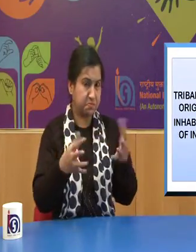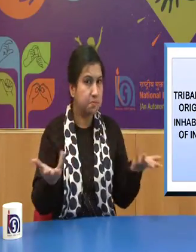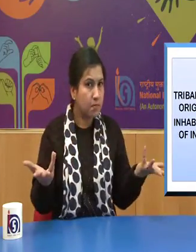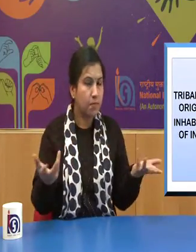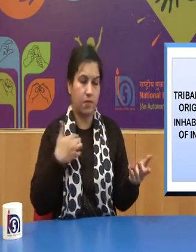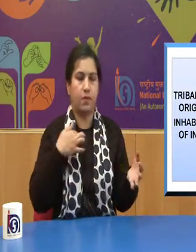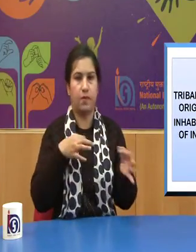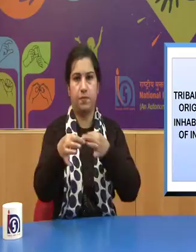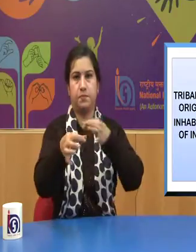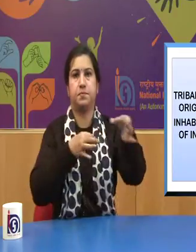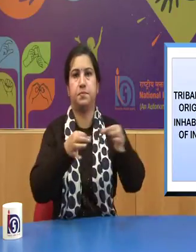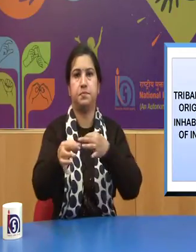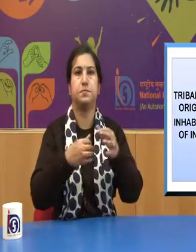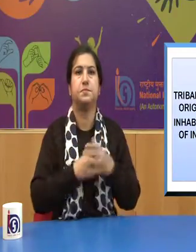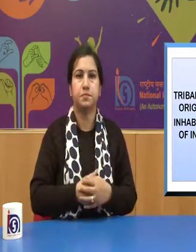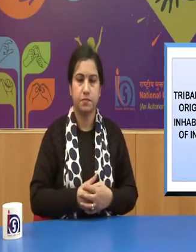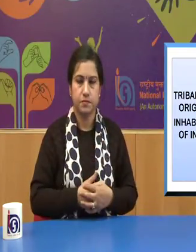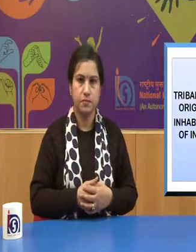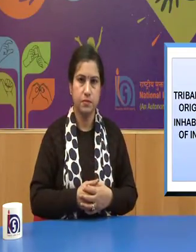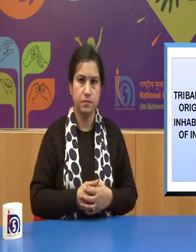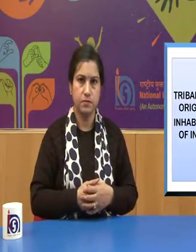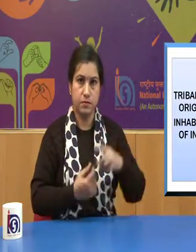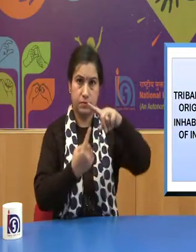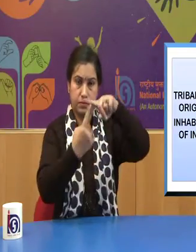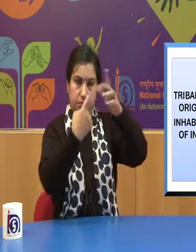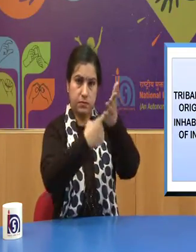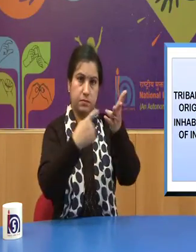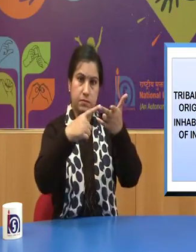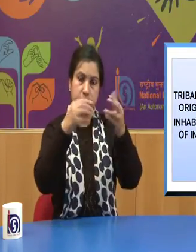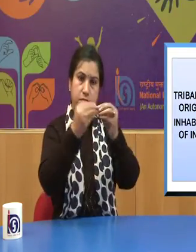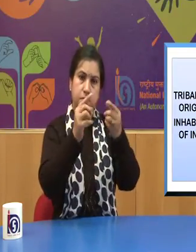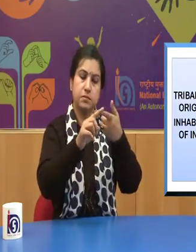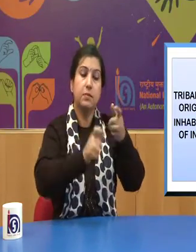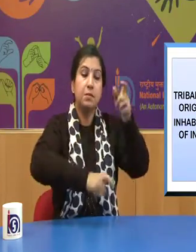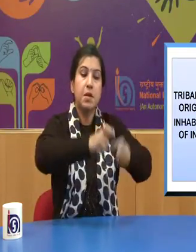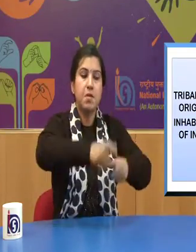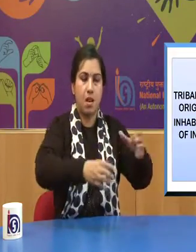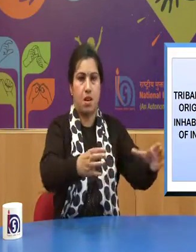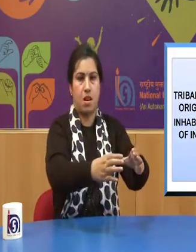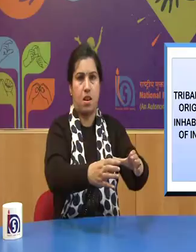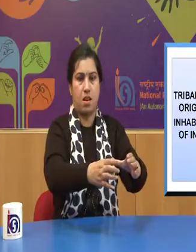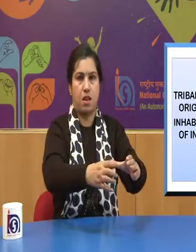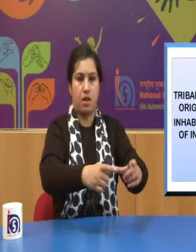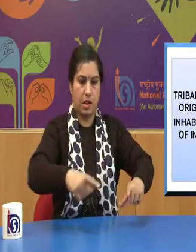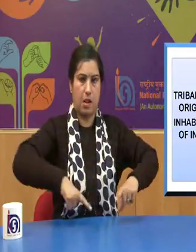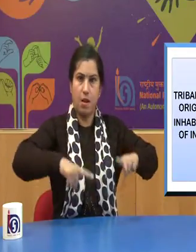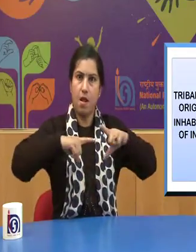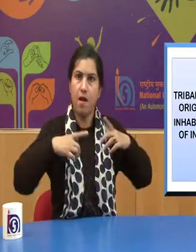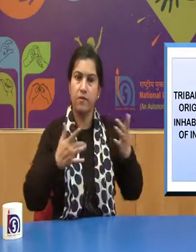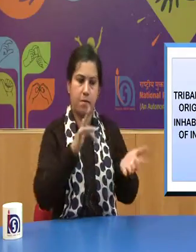So, let me explain what is tribe. A tribe is a group of people who live in a particular